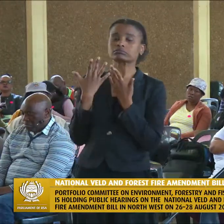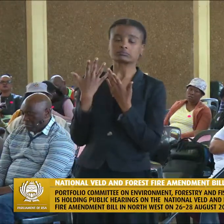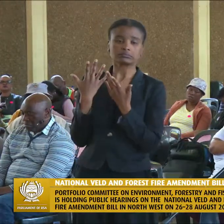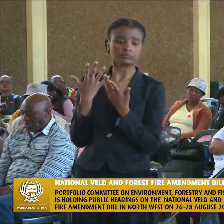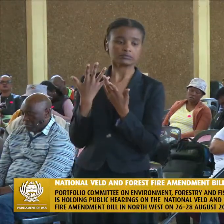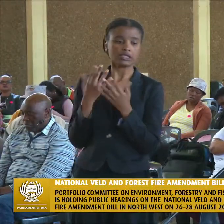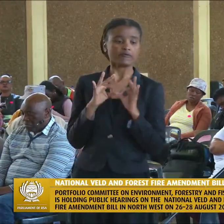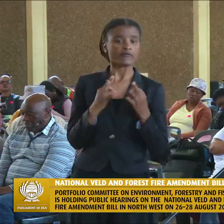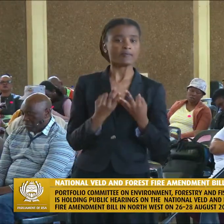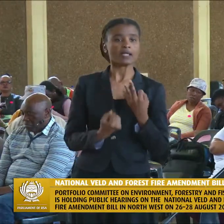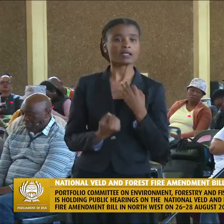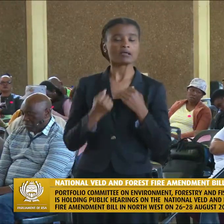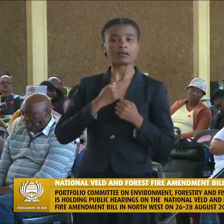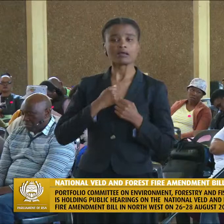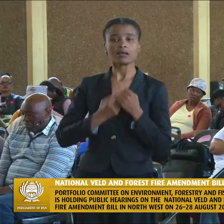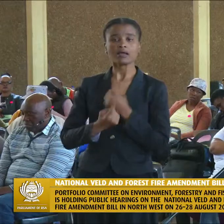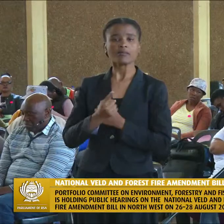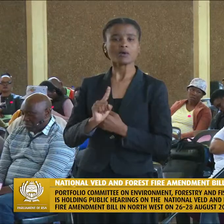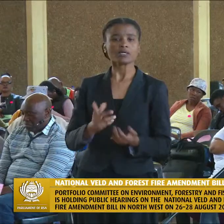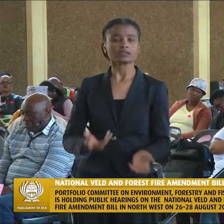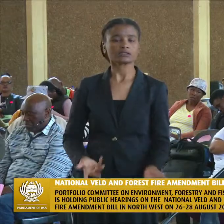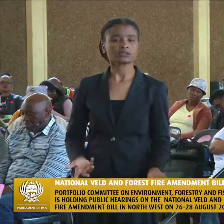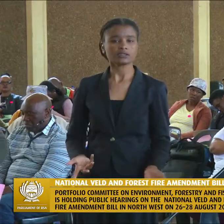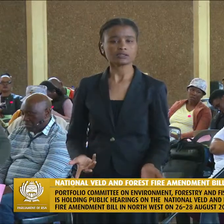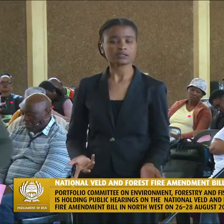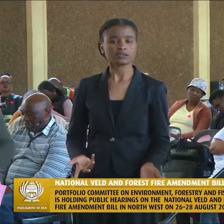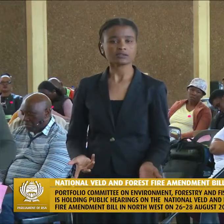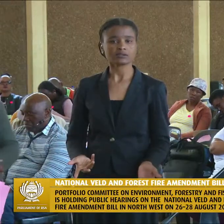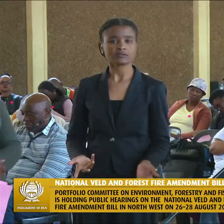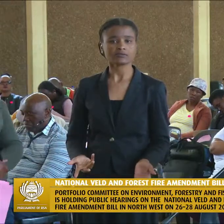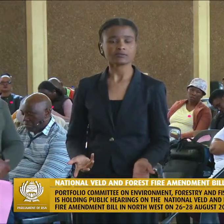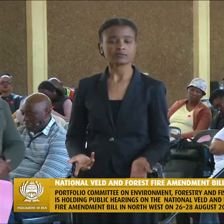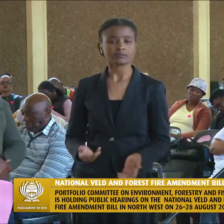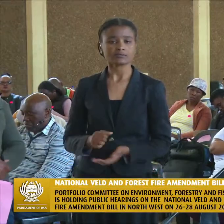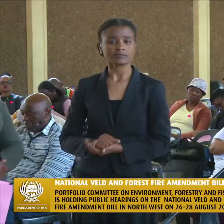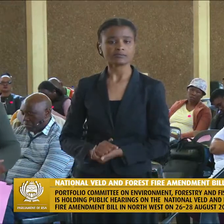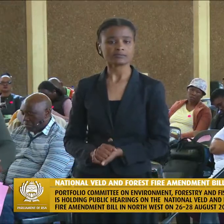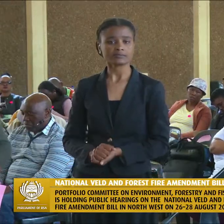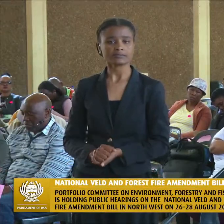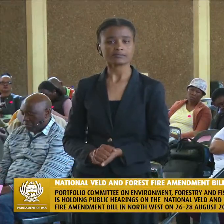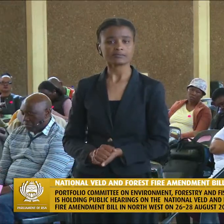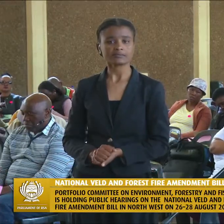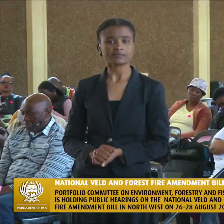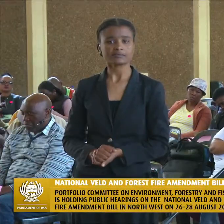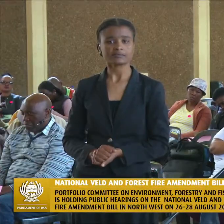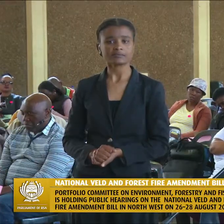if it should have been me what was supposed or what was going to happen with my family